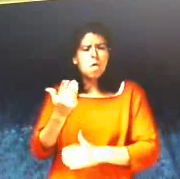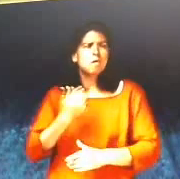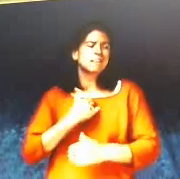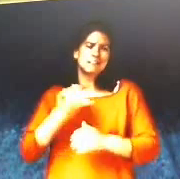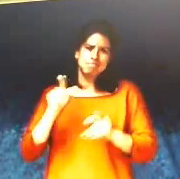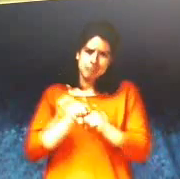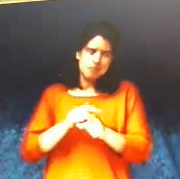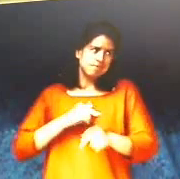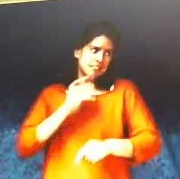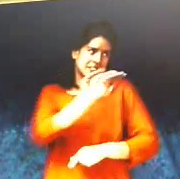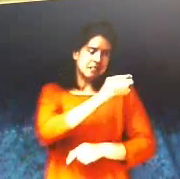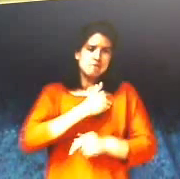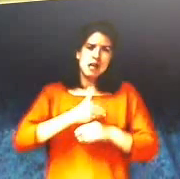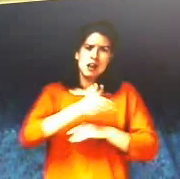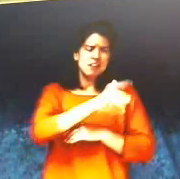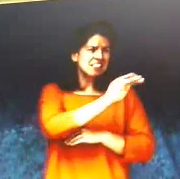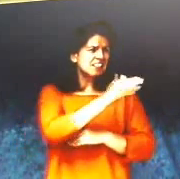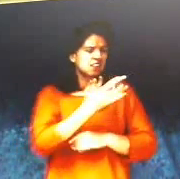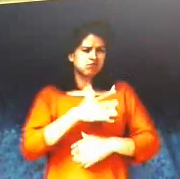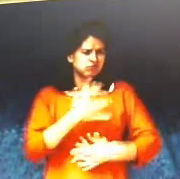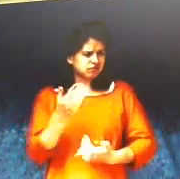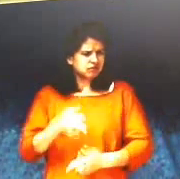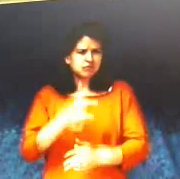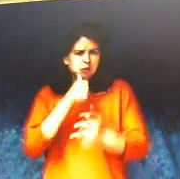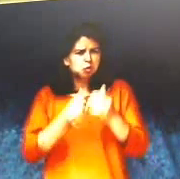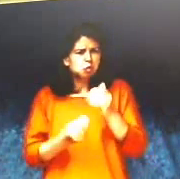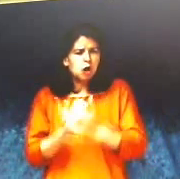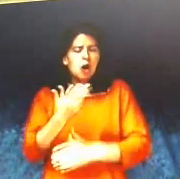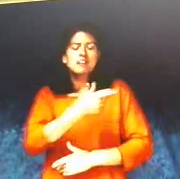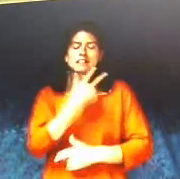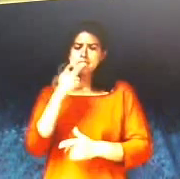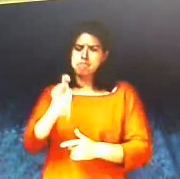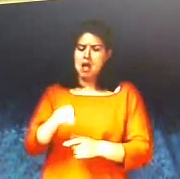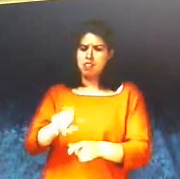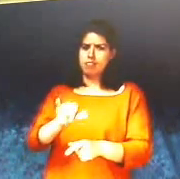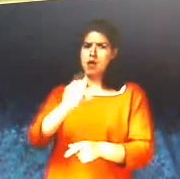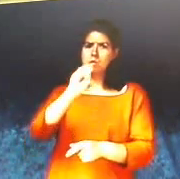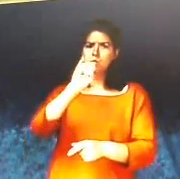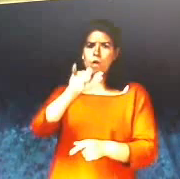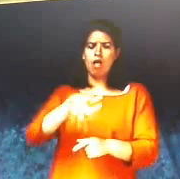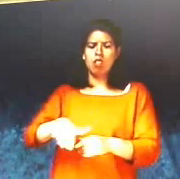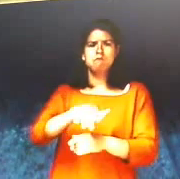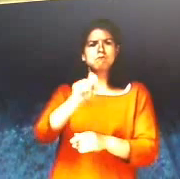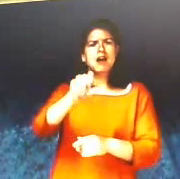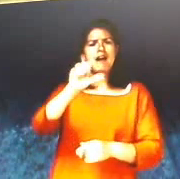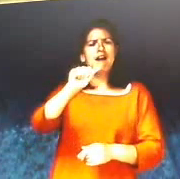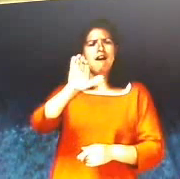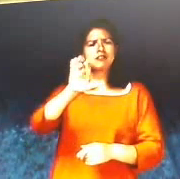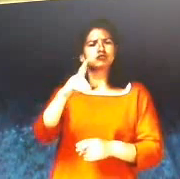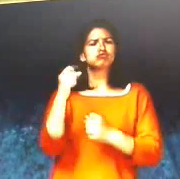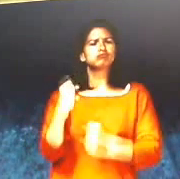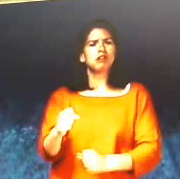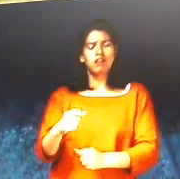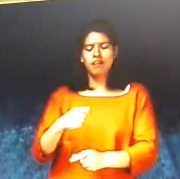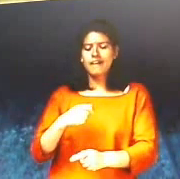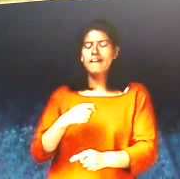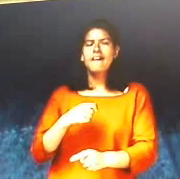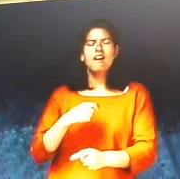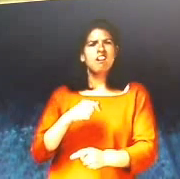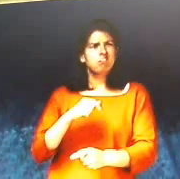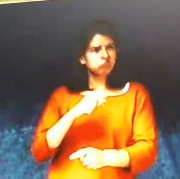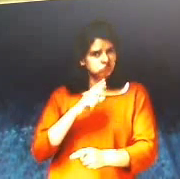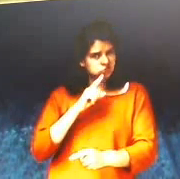but so I went back to my neighbor and I asked, why isn't this growing? And then she said